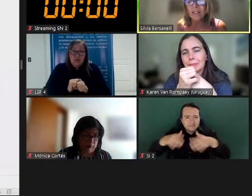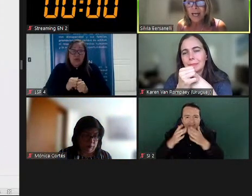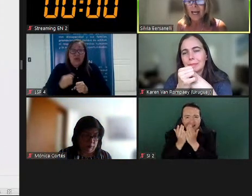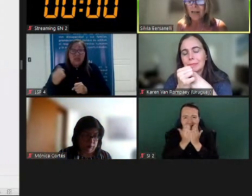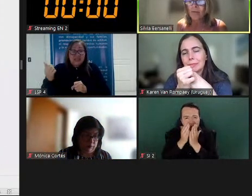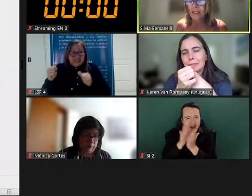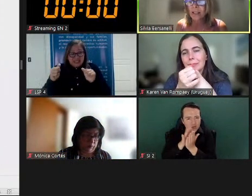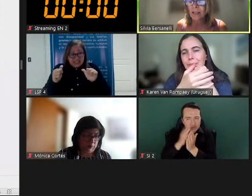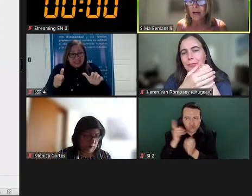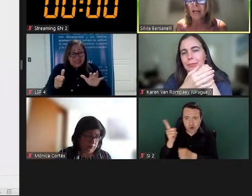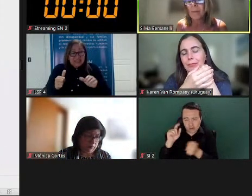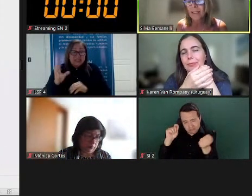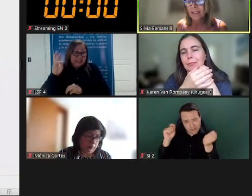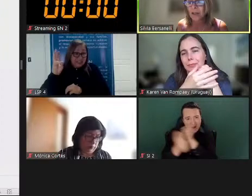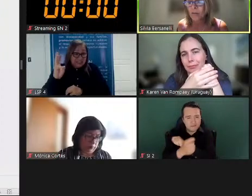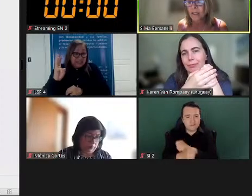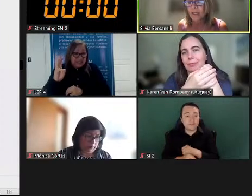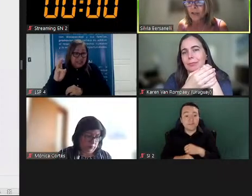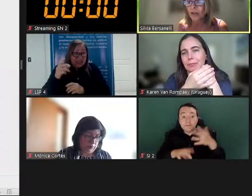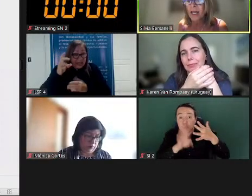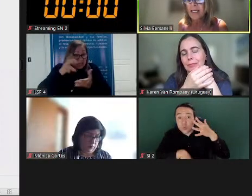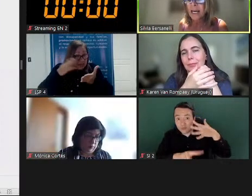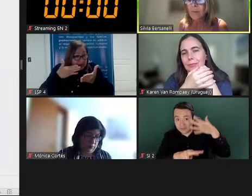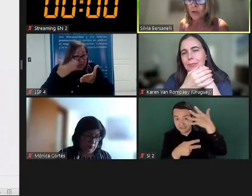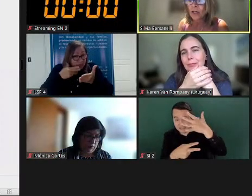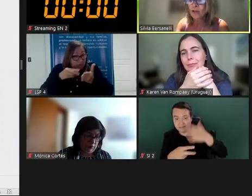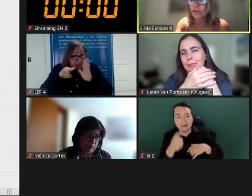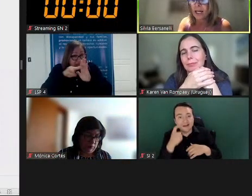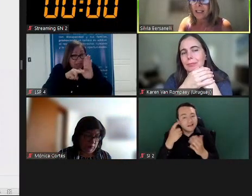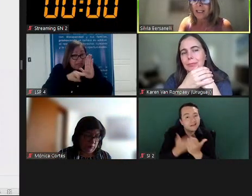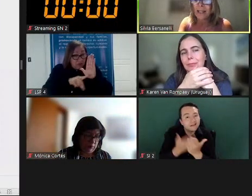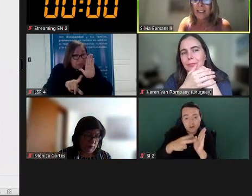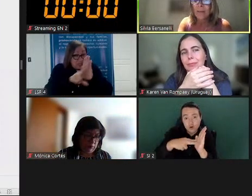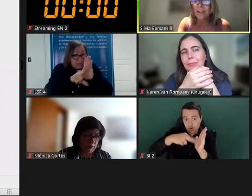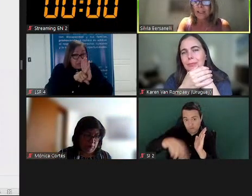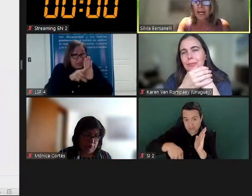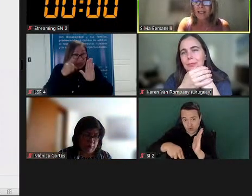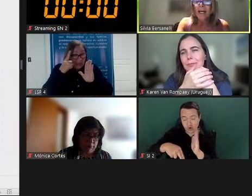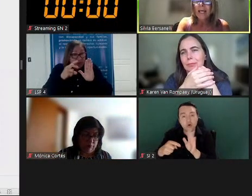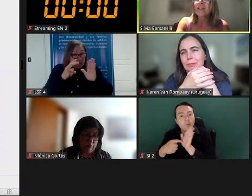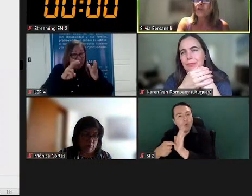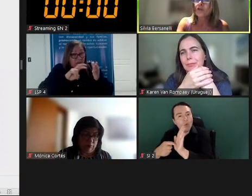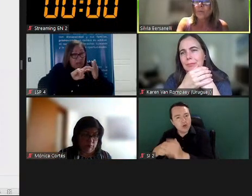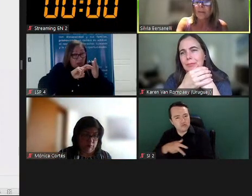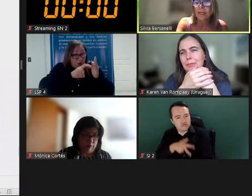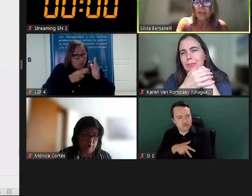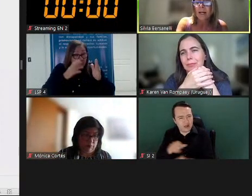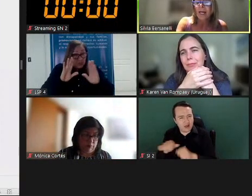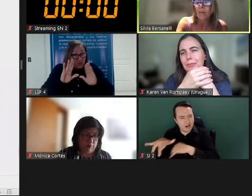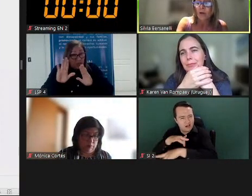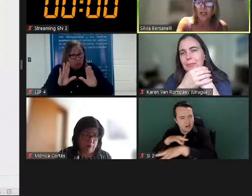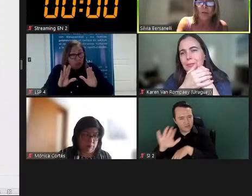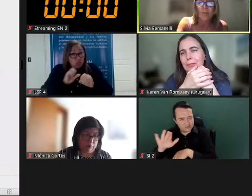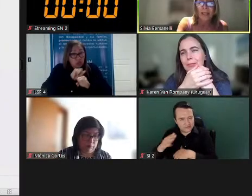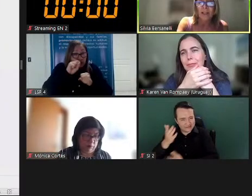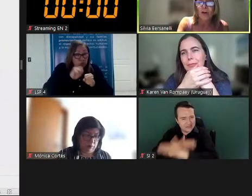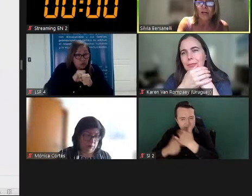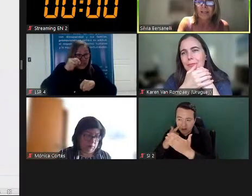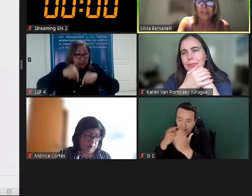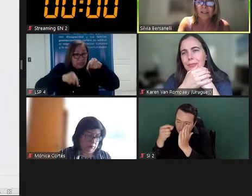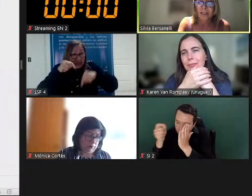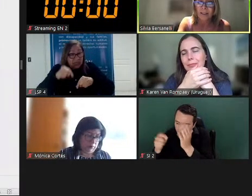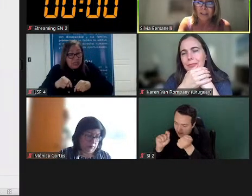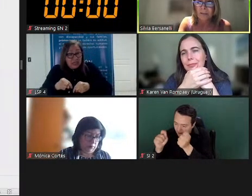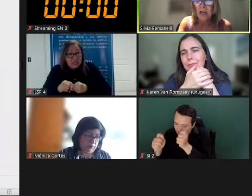and finally reviewing the regulations based on the convention and the social model of disability and